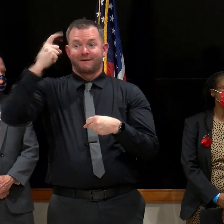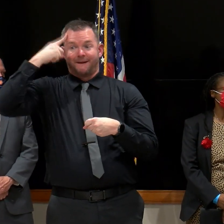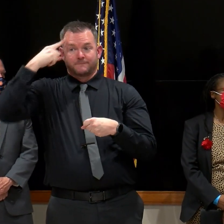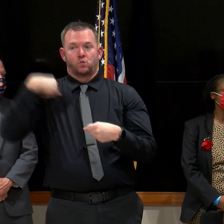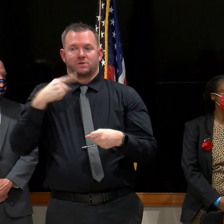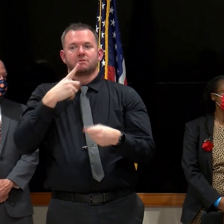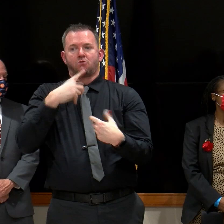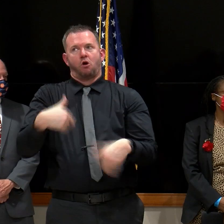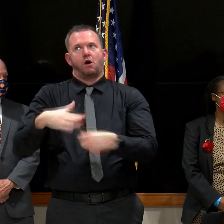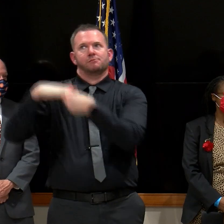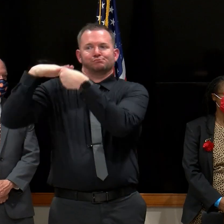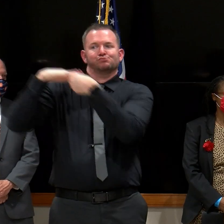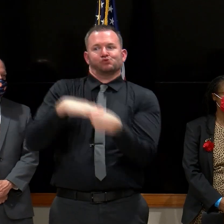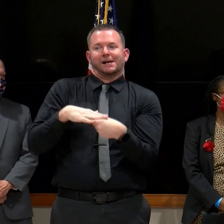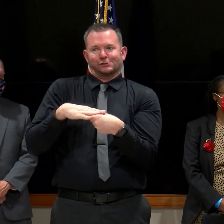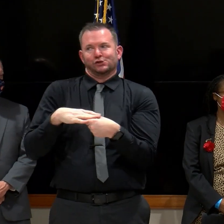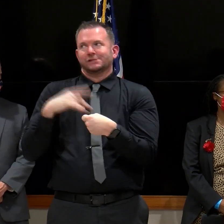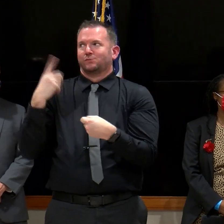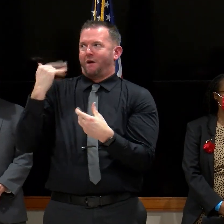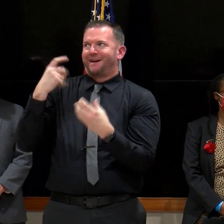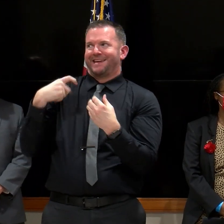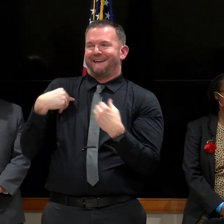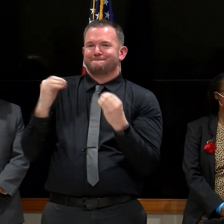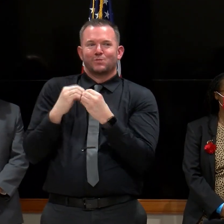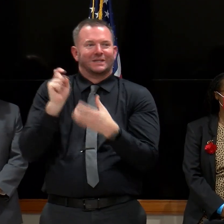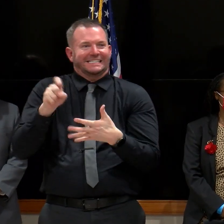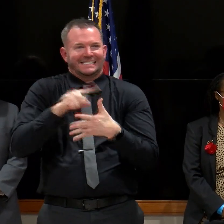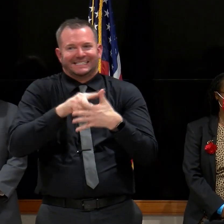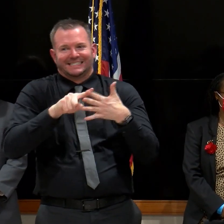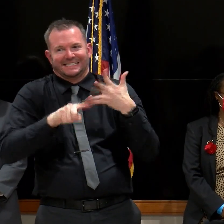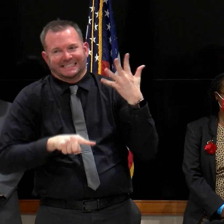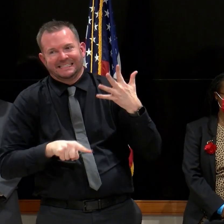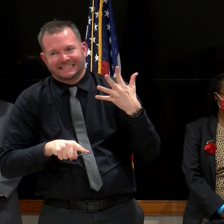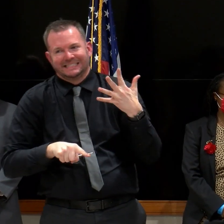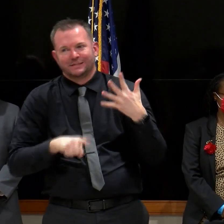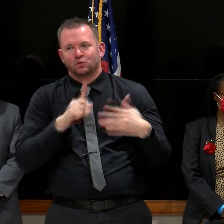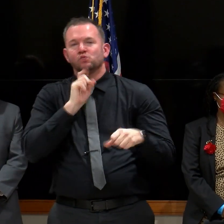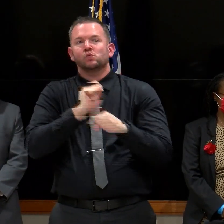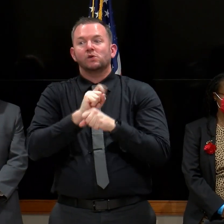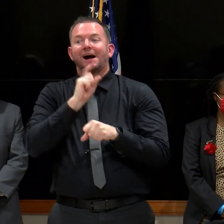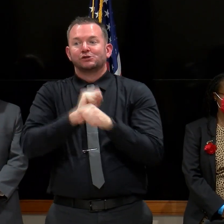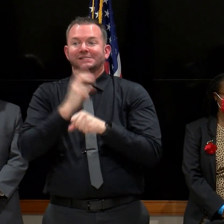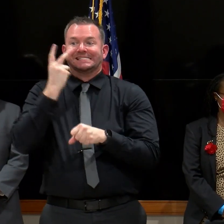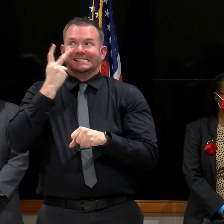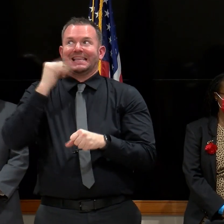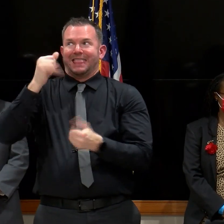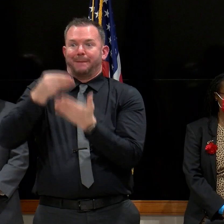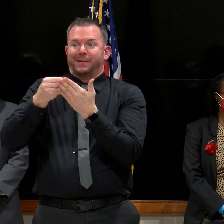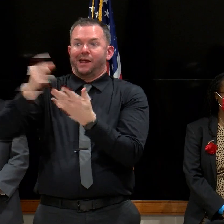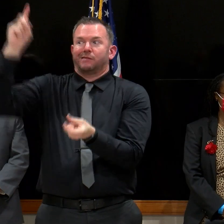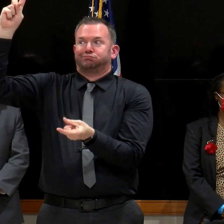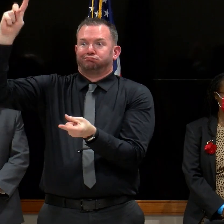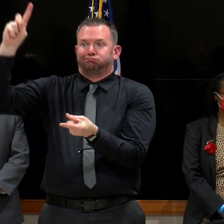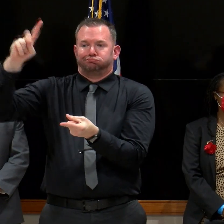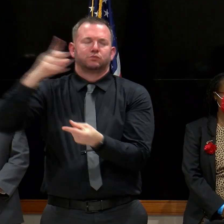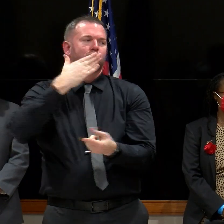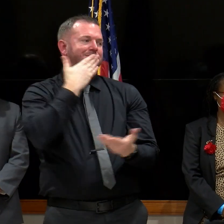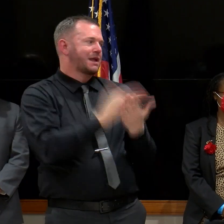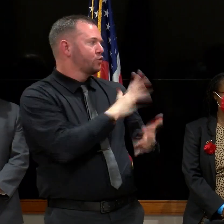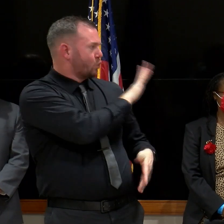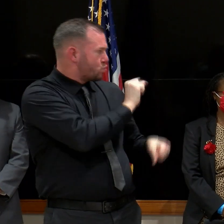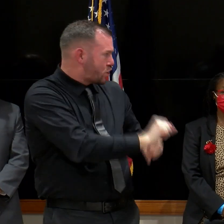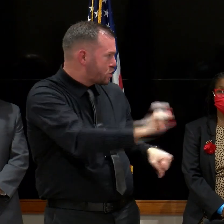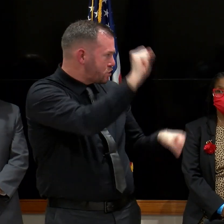added needs and what we're going to see as a decrease in our revenues as well. So we appreciate the efforts by